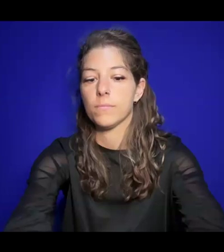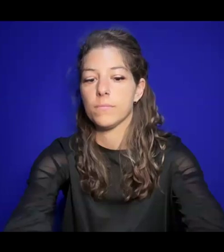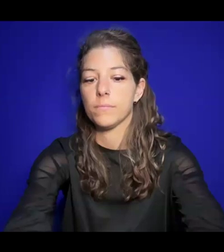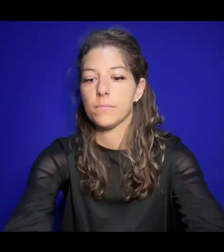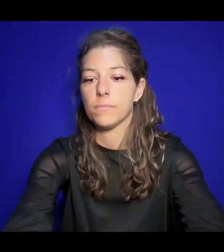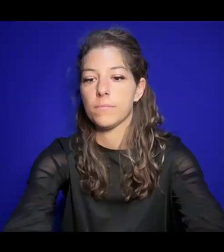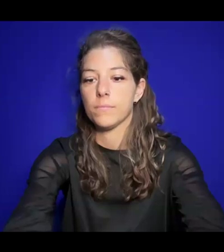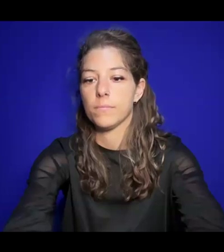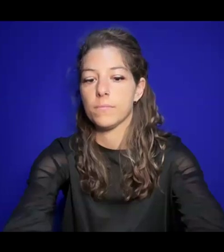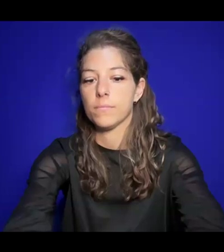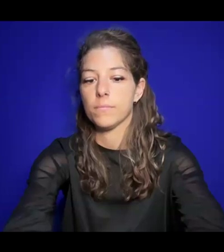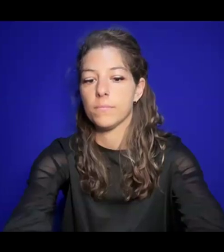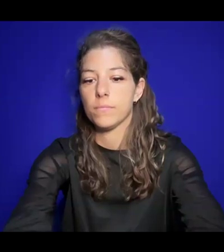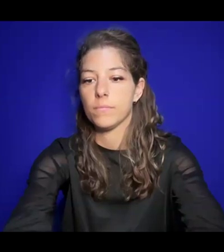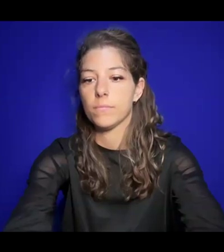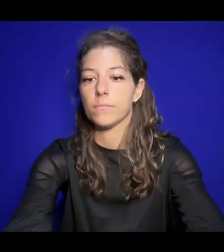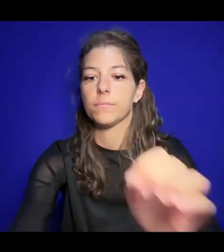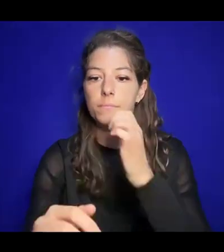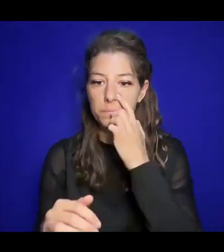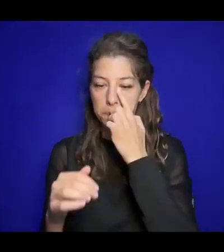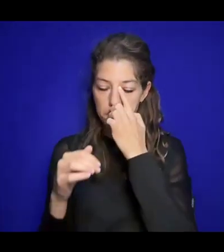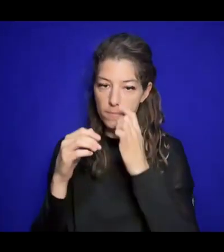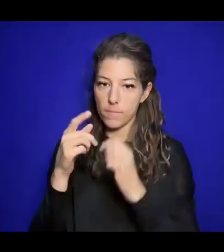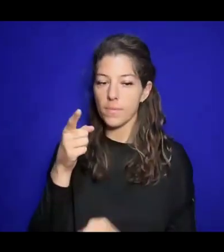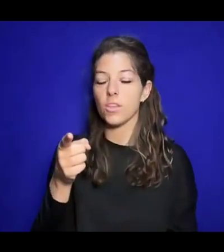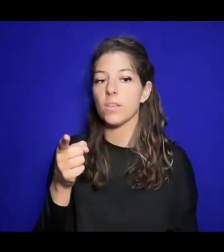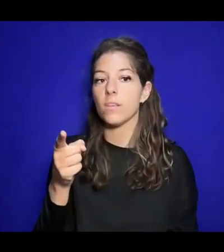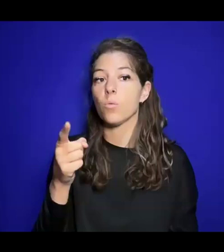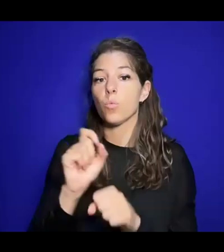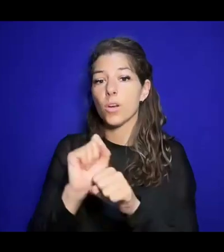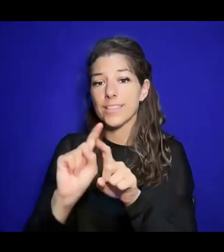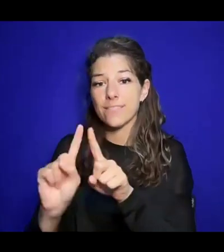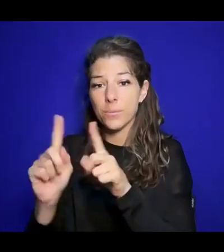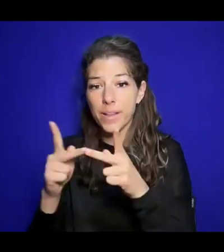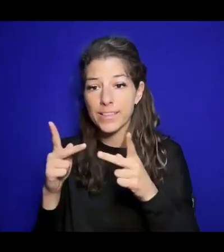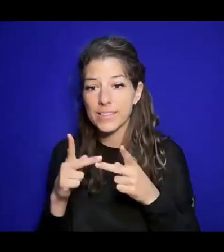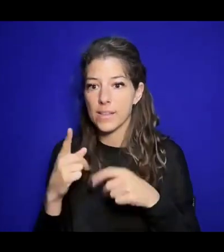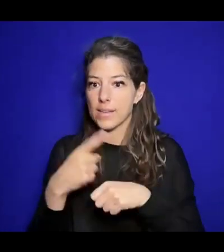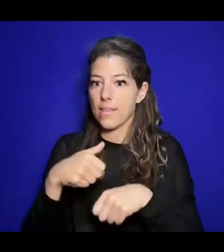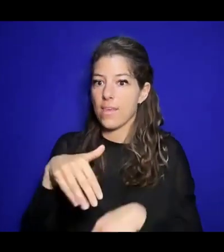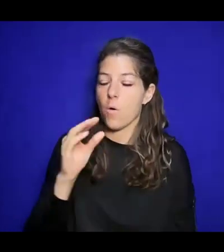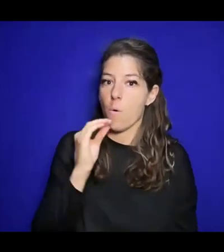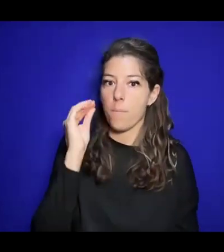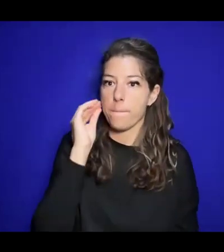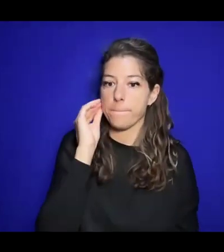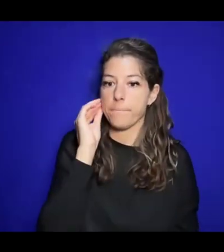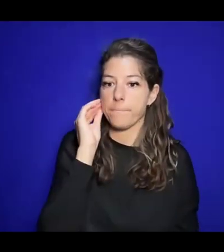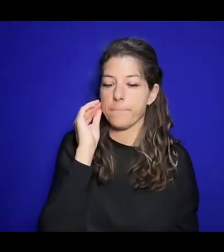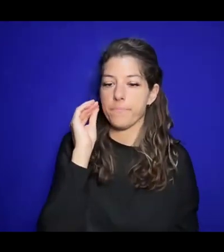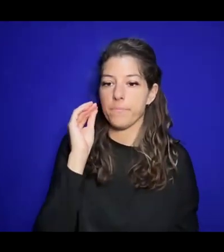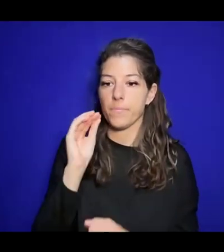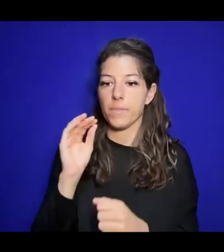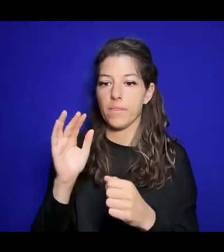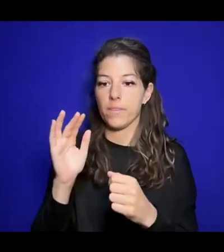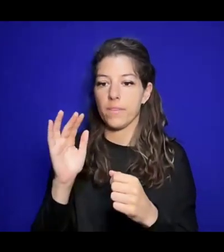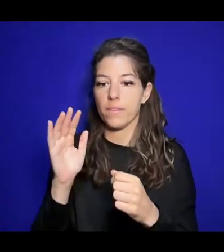I know from working in different facilities, and you have somebody, it's the day they go home, they're fully trained,